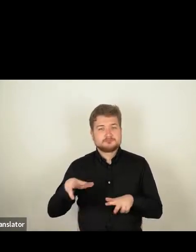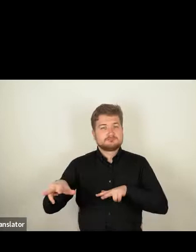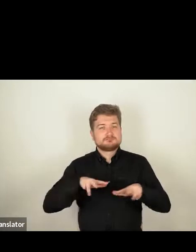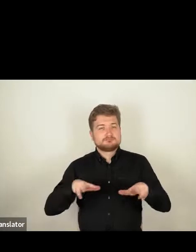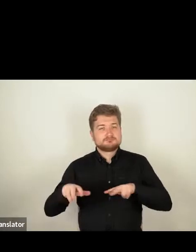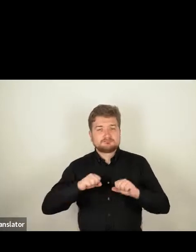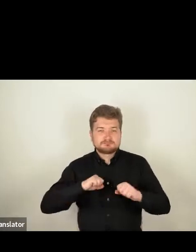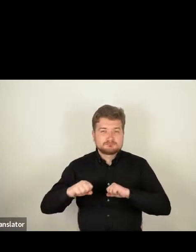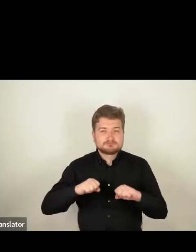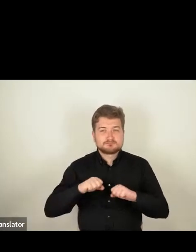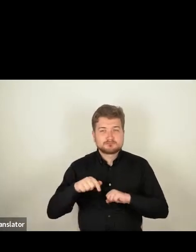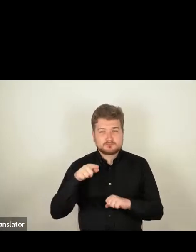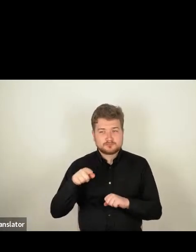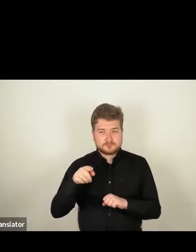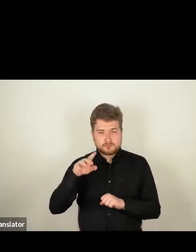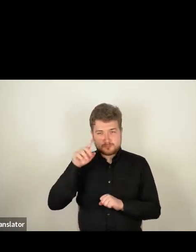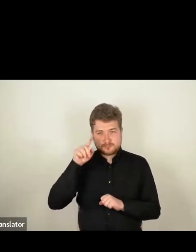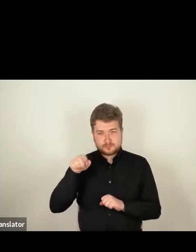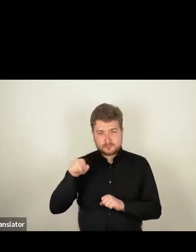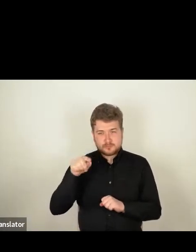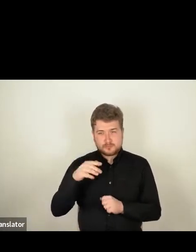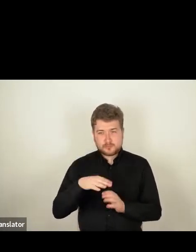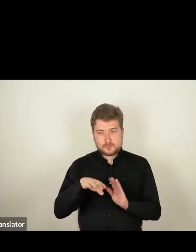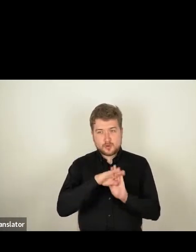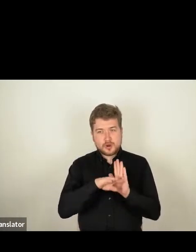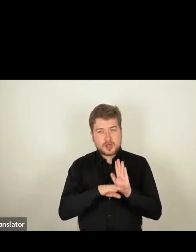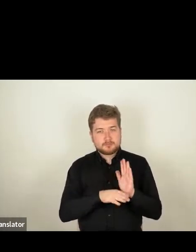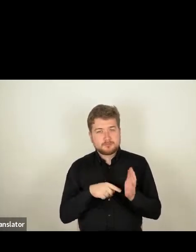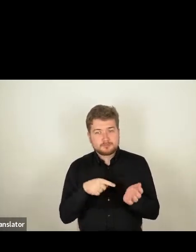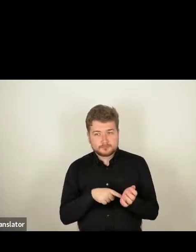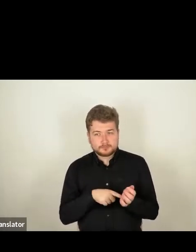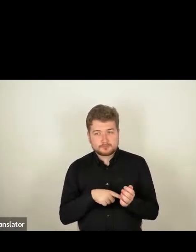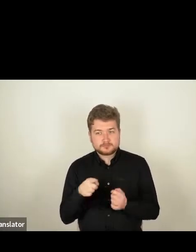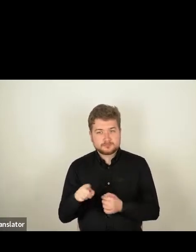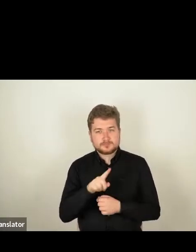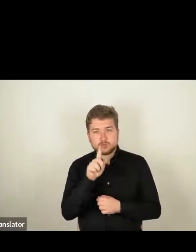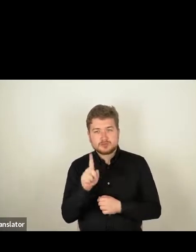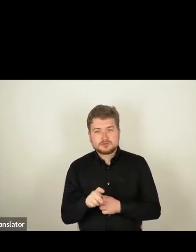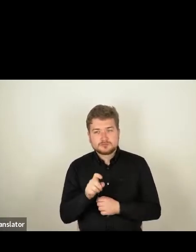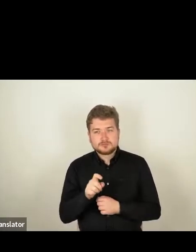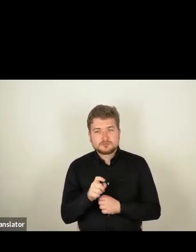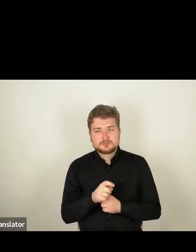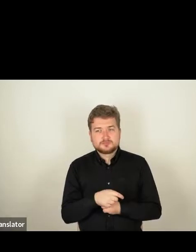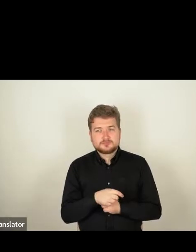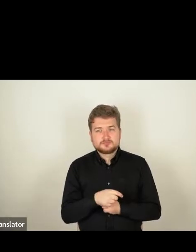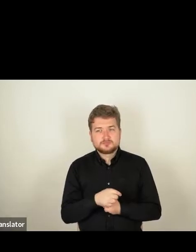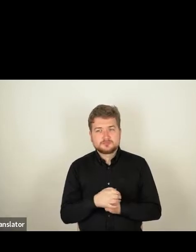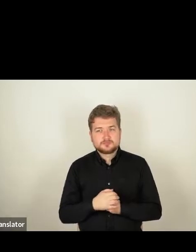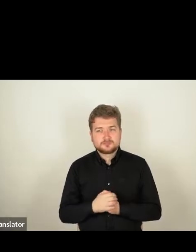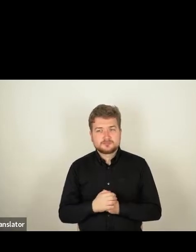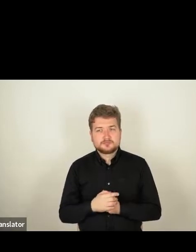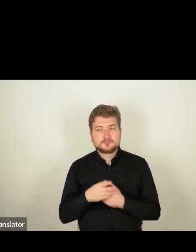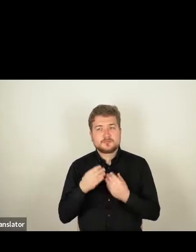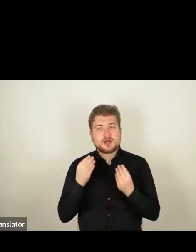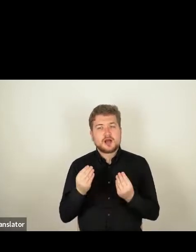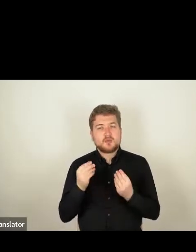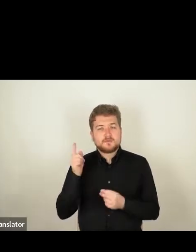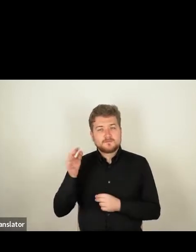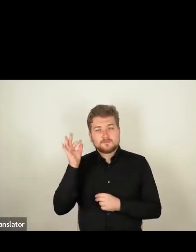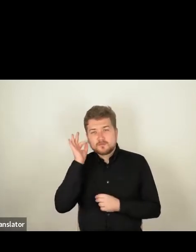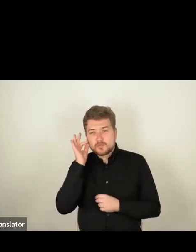is asking whether there are any thoughts on gender quota in parliaments, as she says that even the women who are